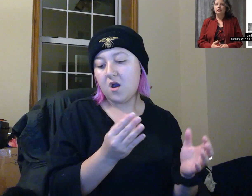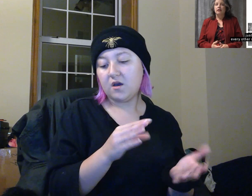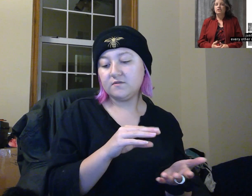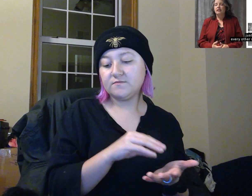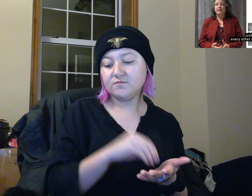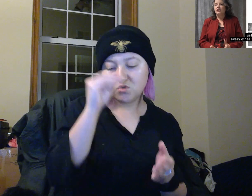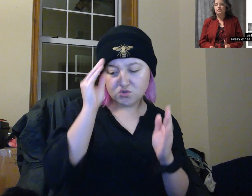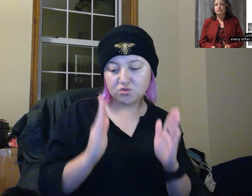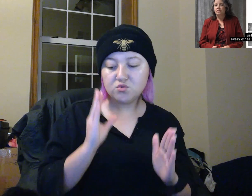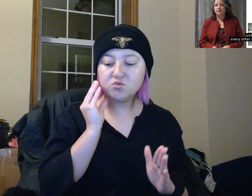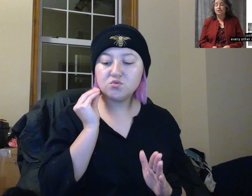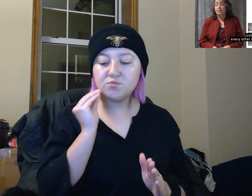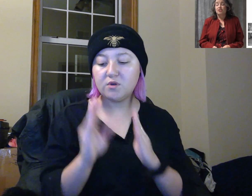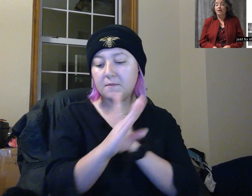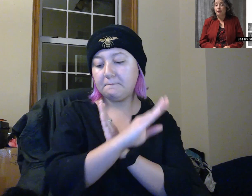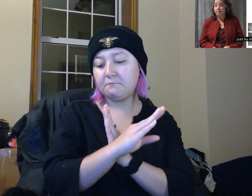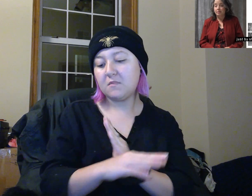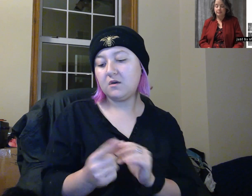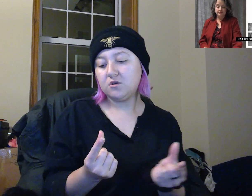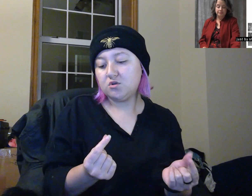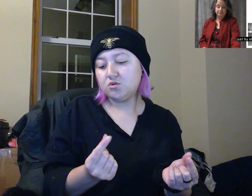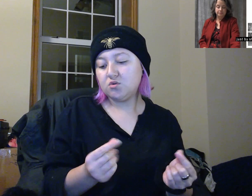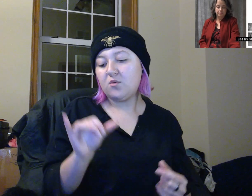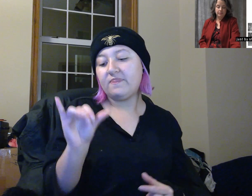everything just like every other student does, just by showing up.